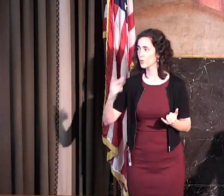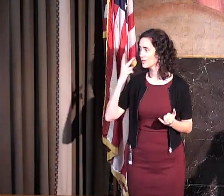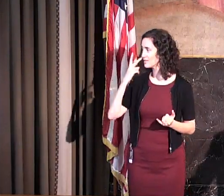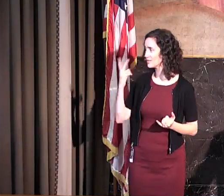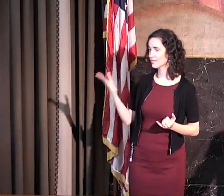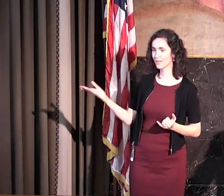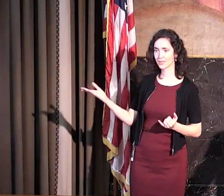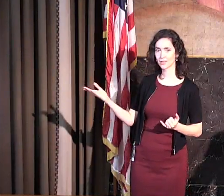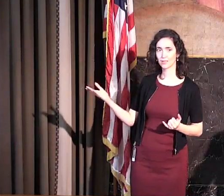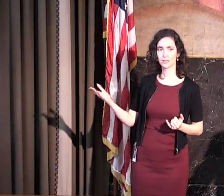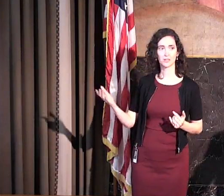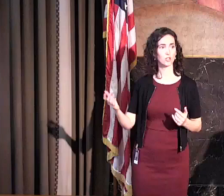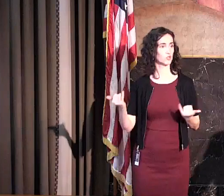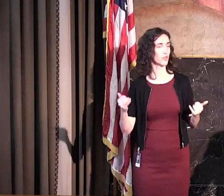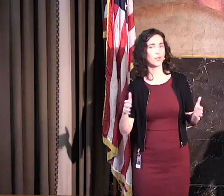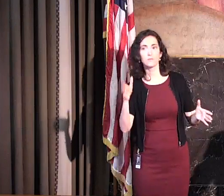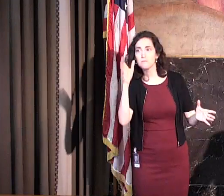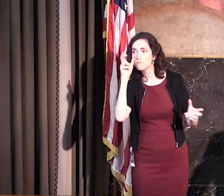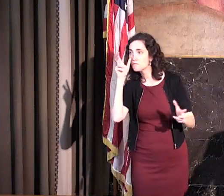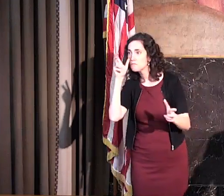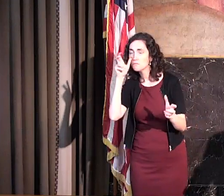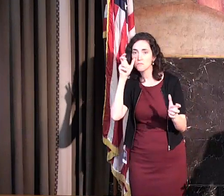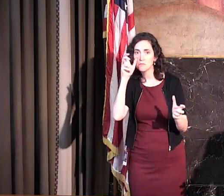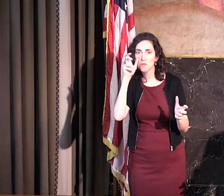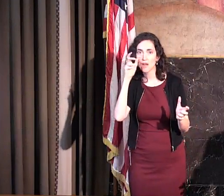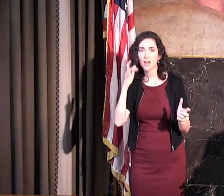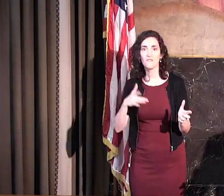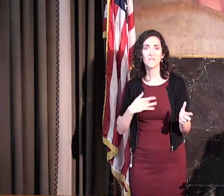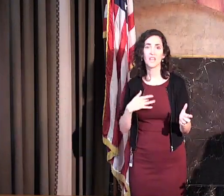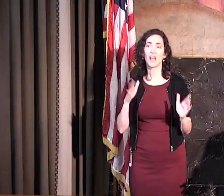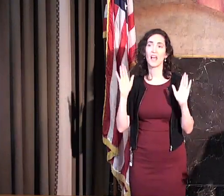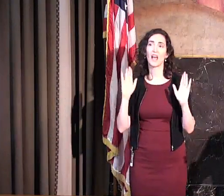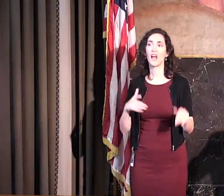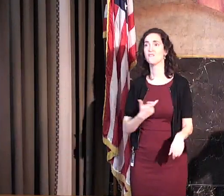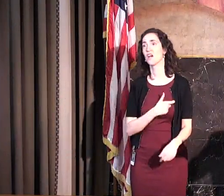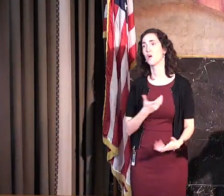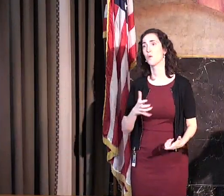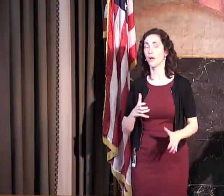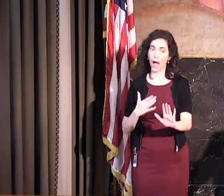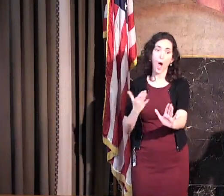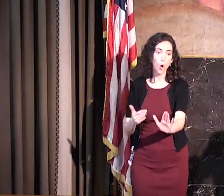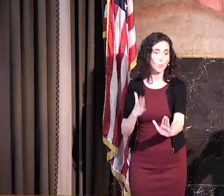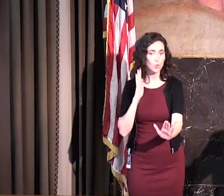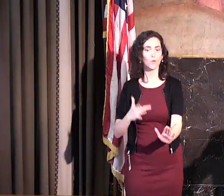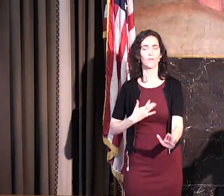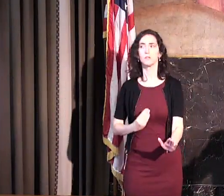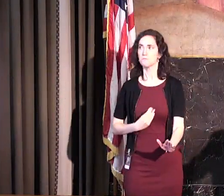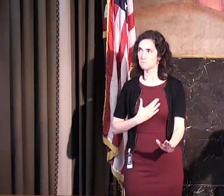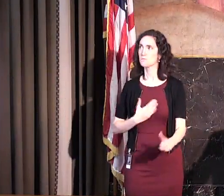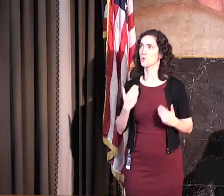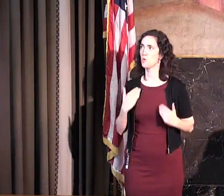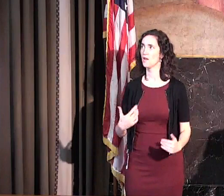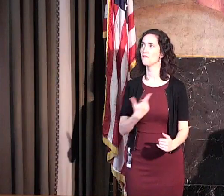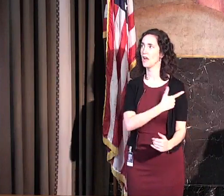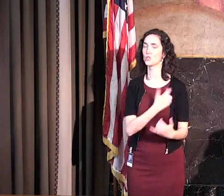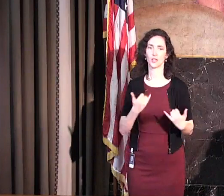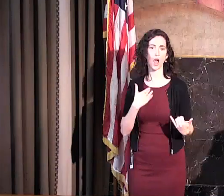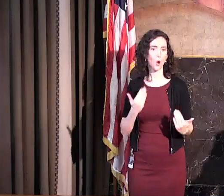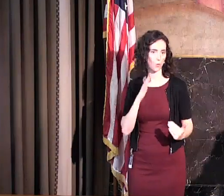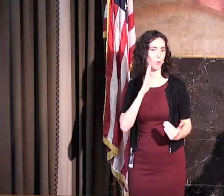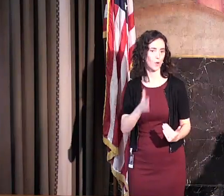that you've heard today spurs you to go out and get vaccinated, and I hope it will, by the way, I hope you get vaccinated today,